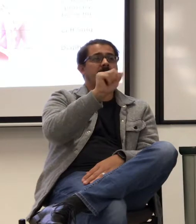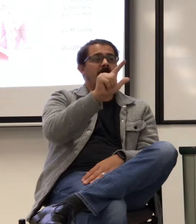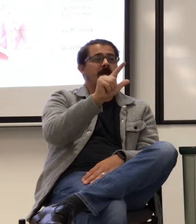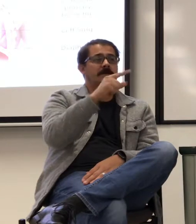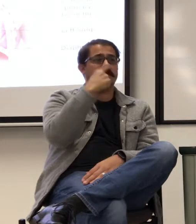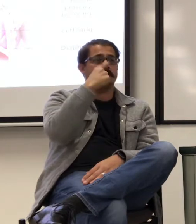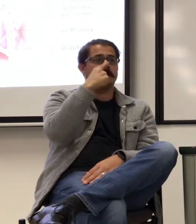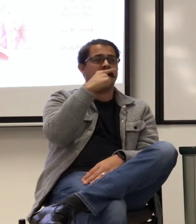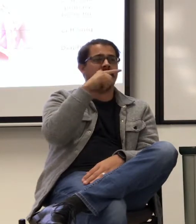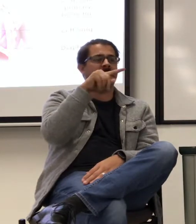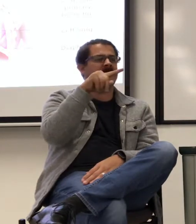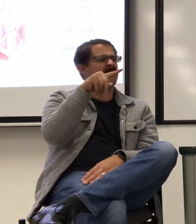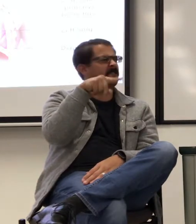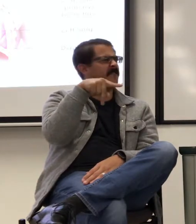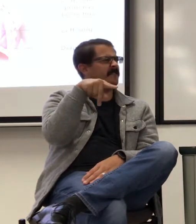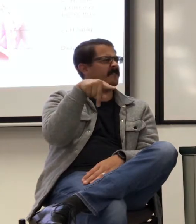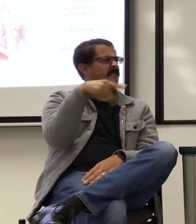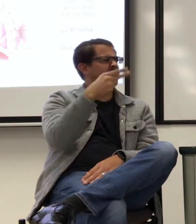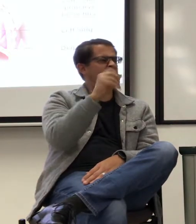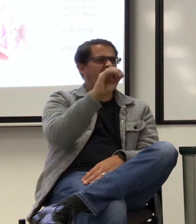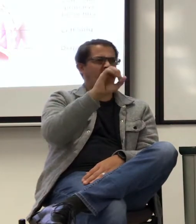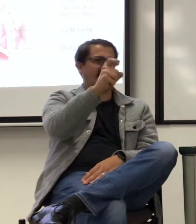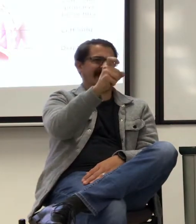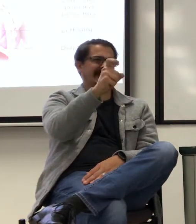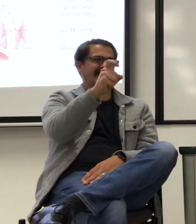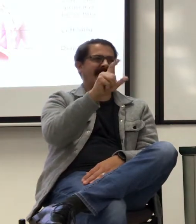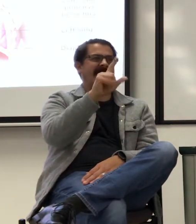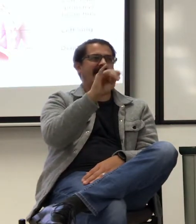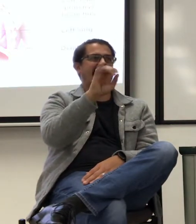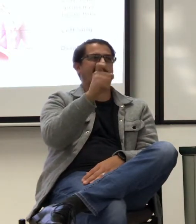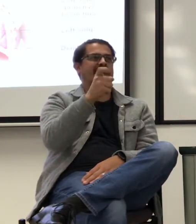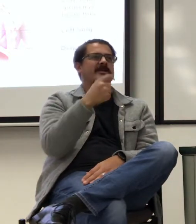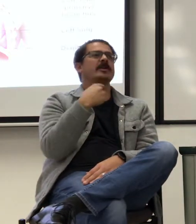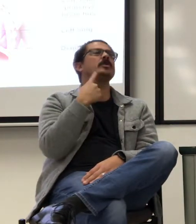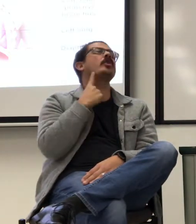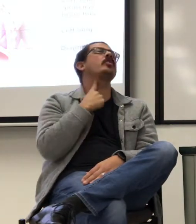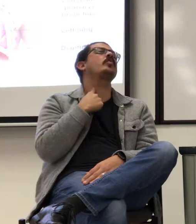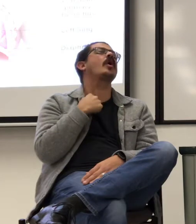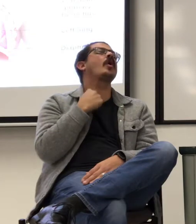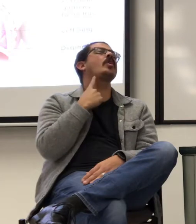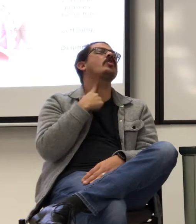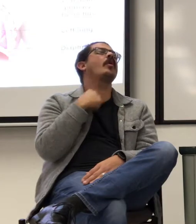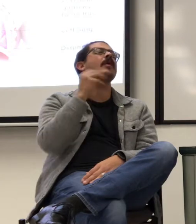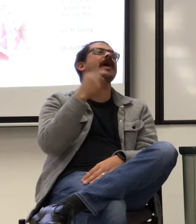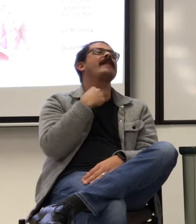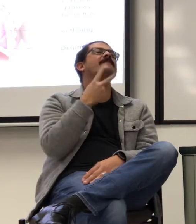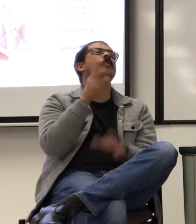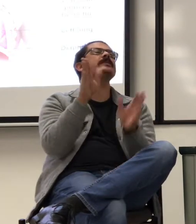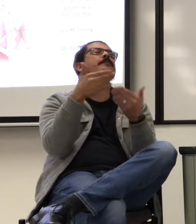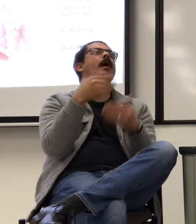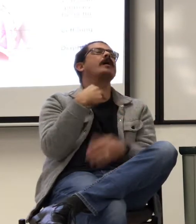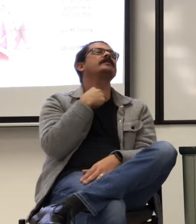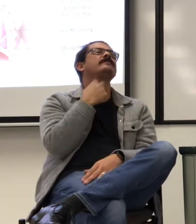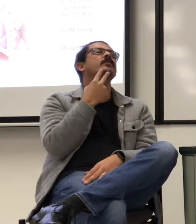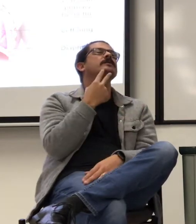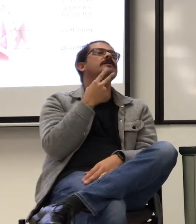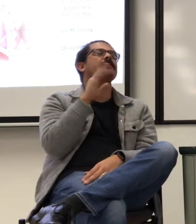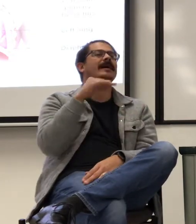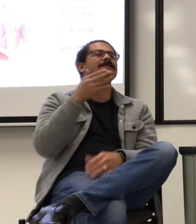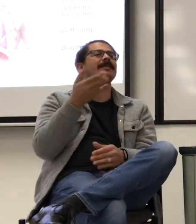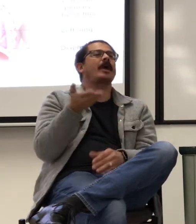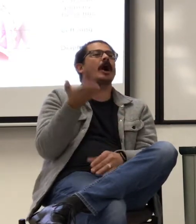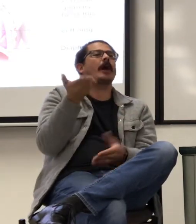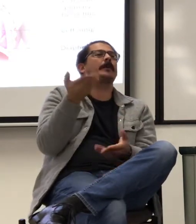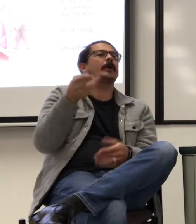pharynx, larynx, your throat, and your voice box, right? That's pretty much considered the upper